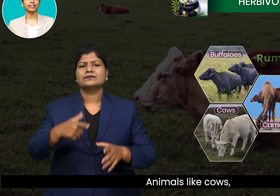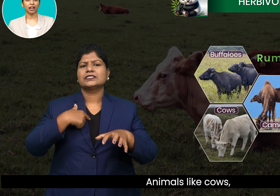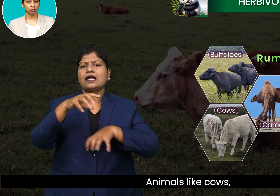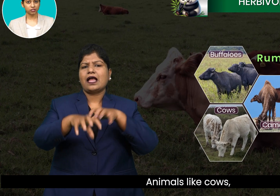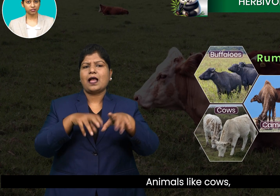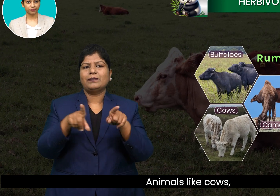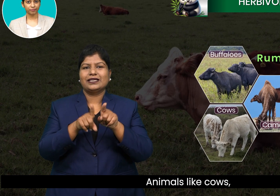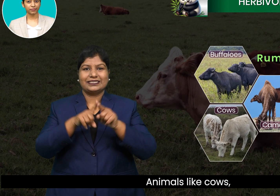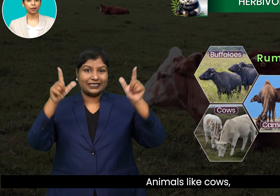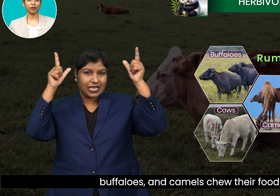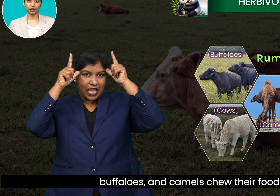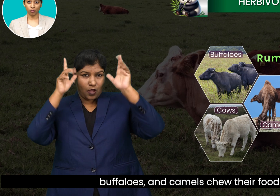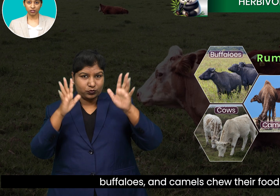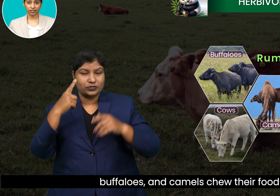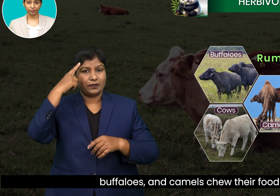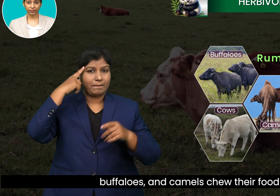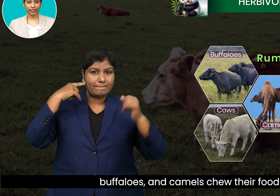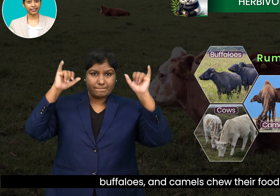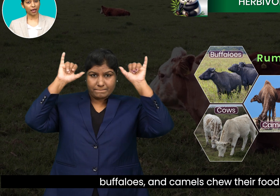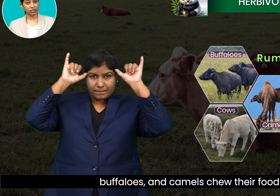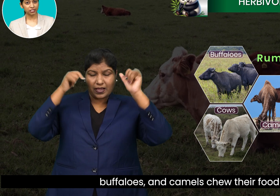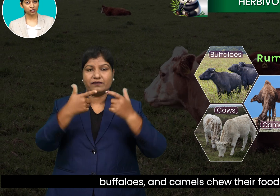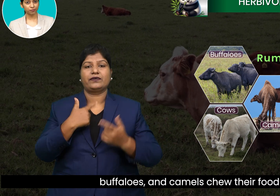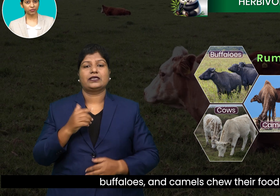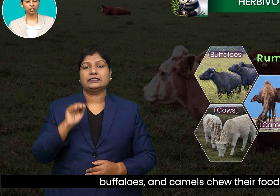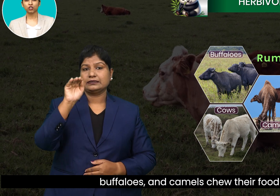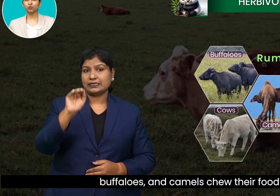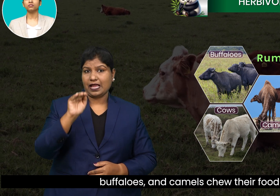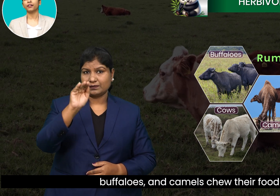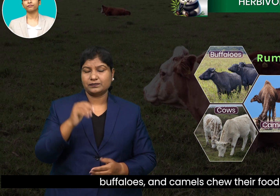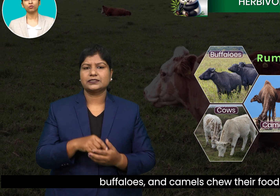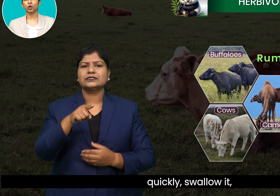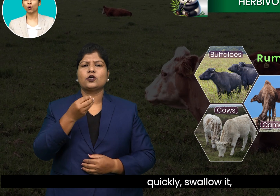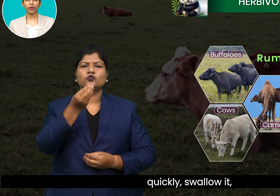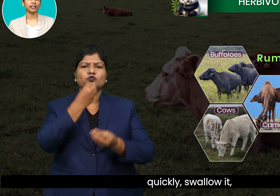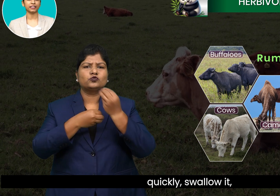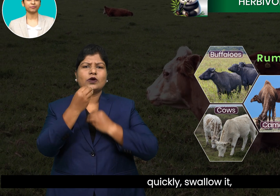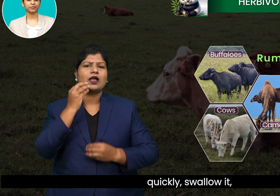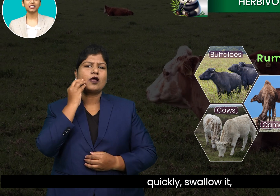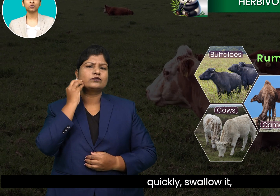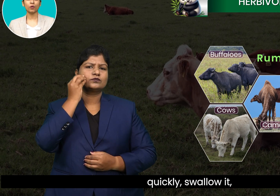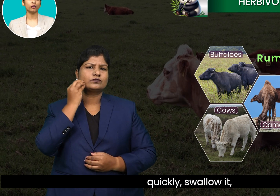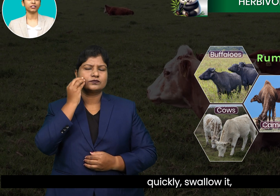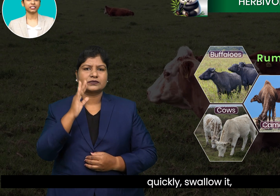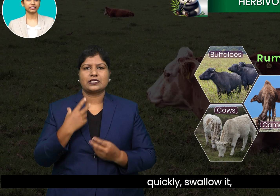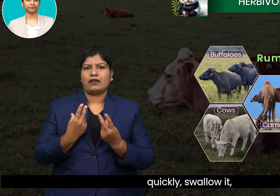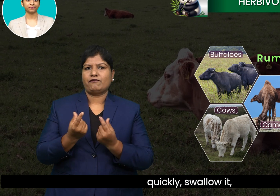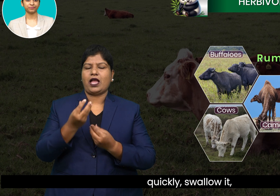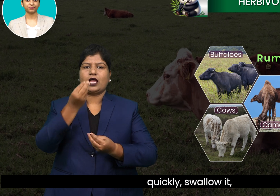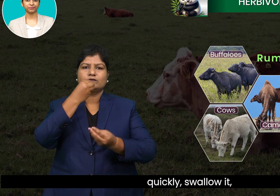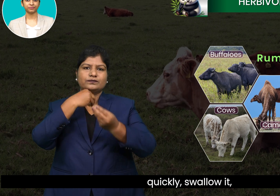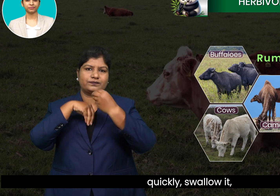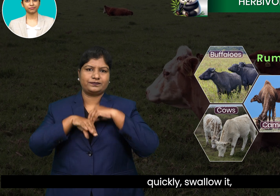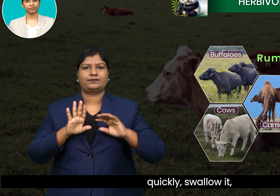Animals like cows, buffaloes, and camels chew their food quickly, swallow it,